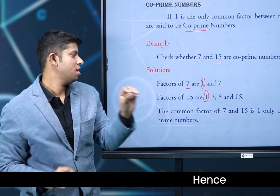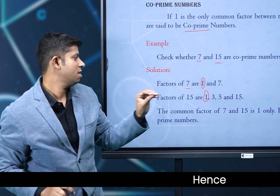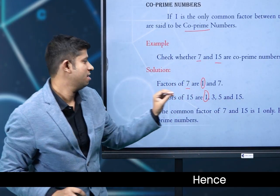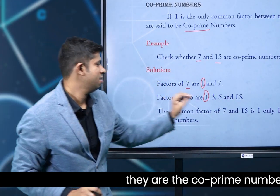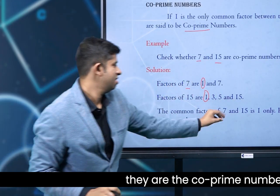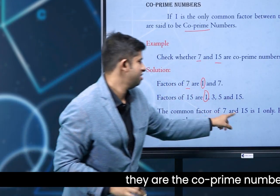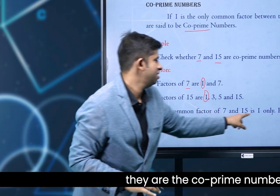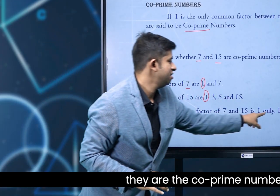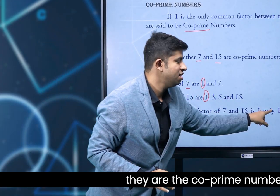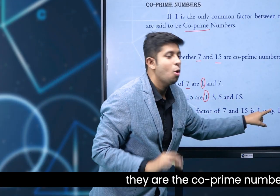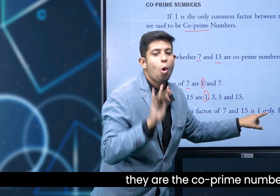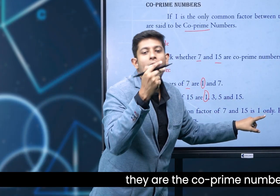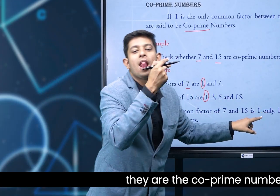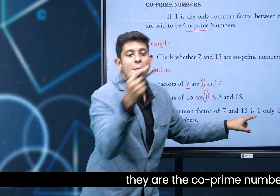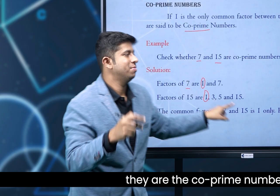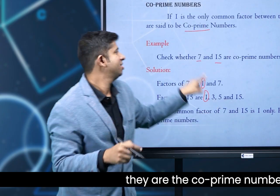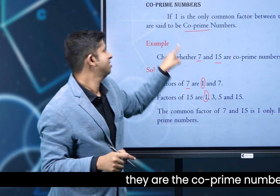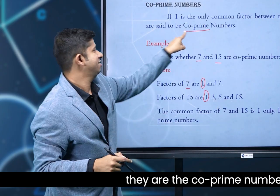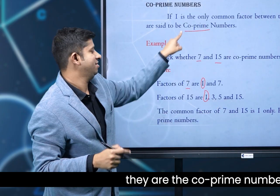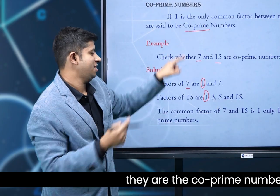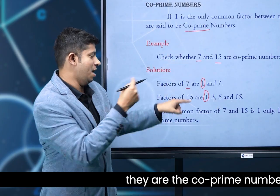Hence, they are the co-prime numbers.